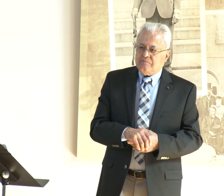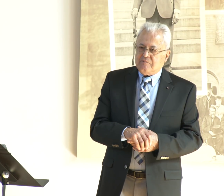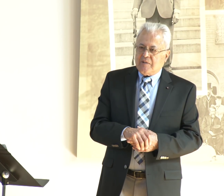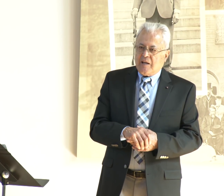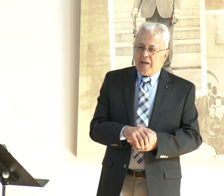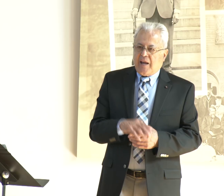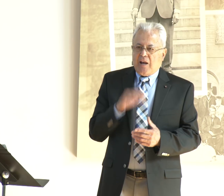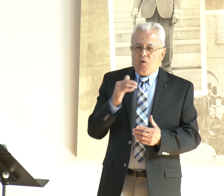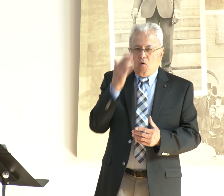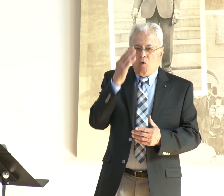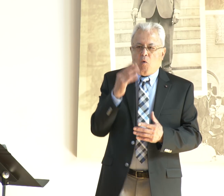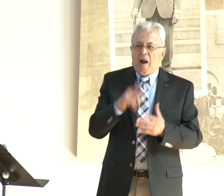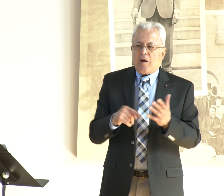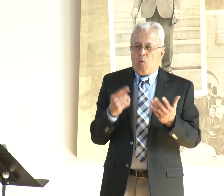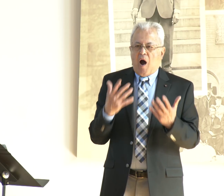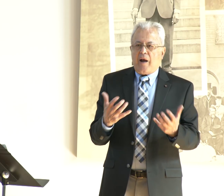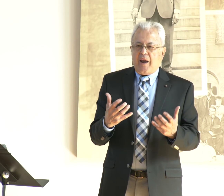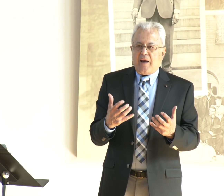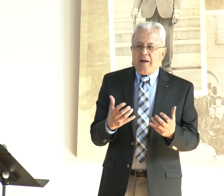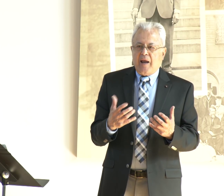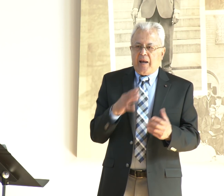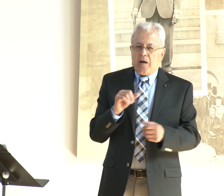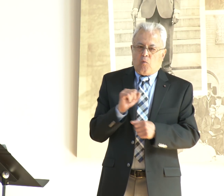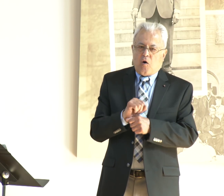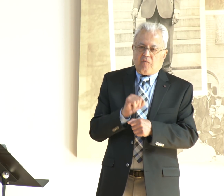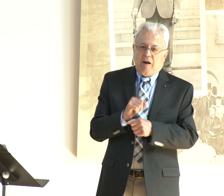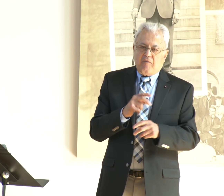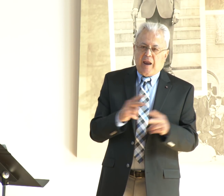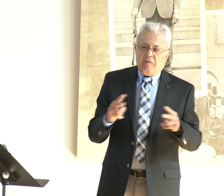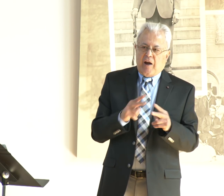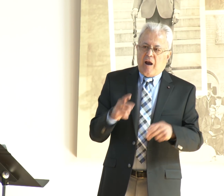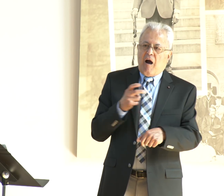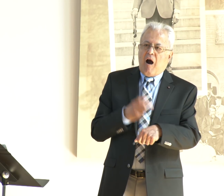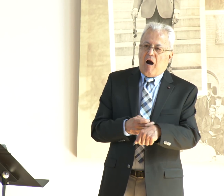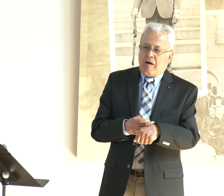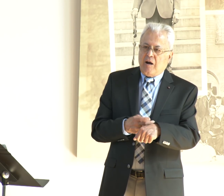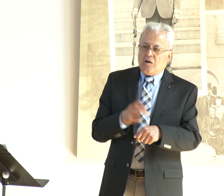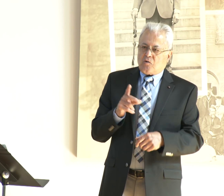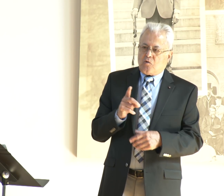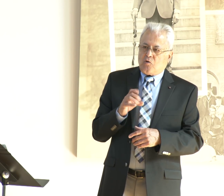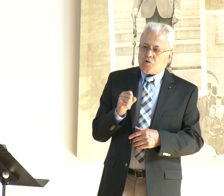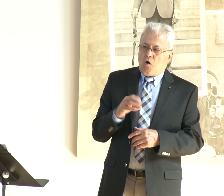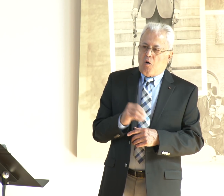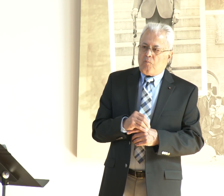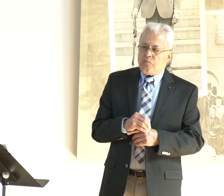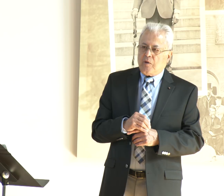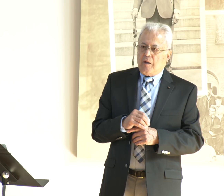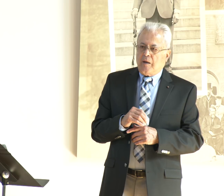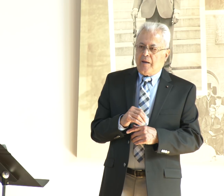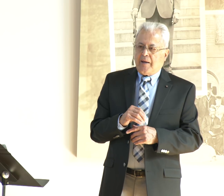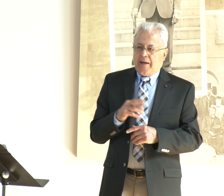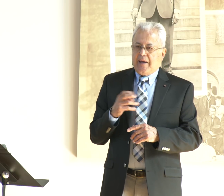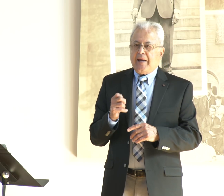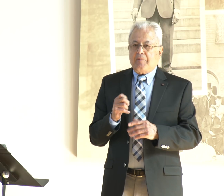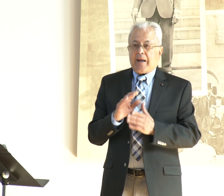He put his life behind his beliefs, and he worked so very hard.